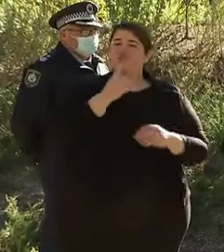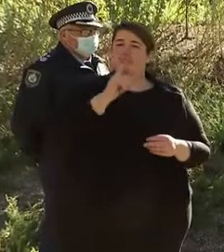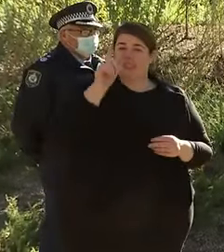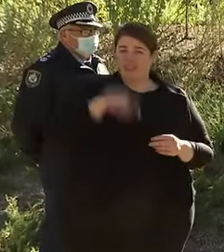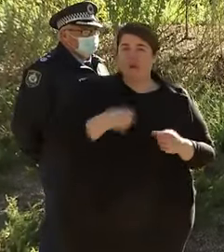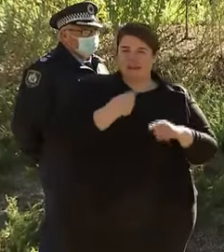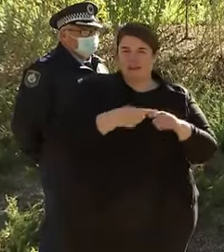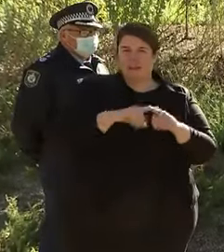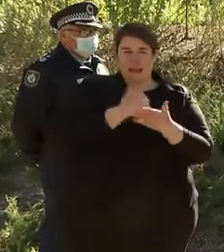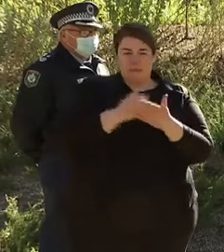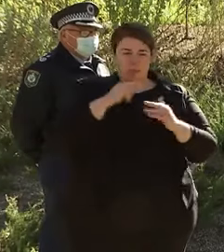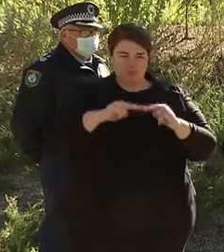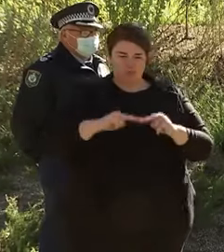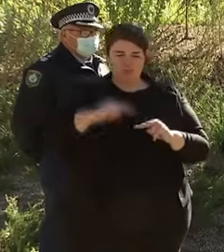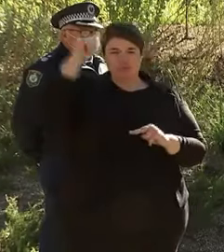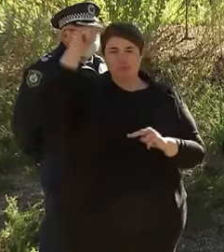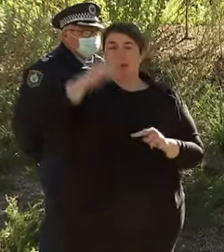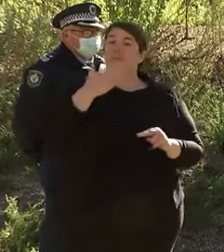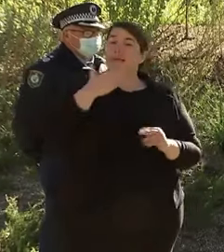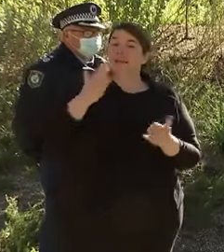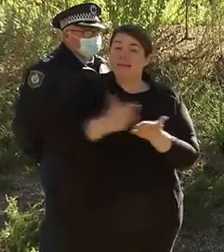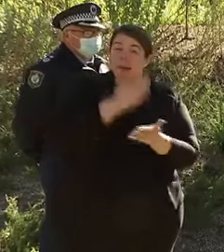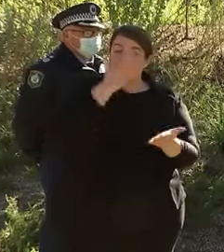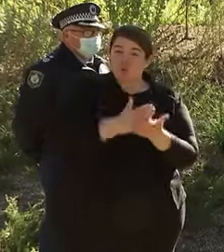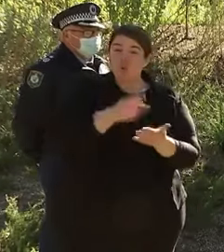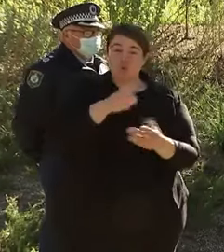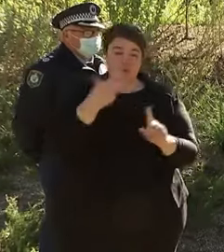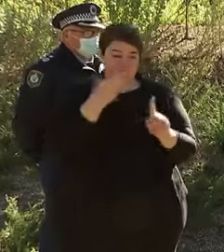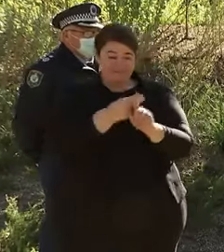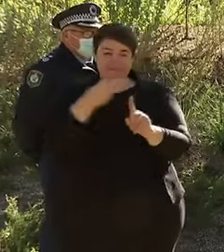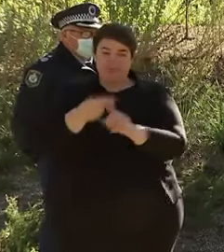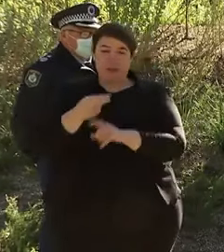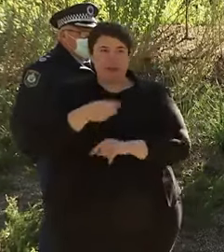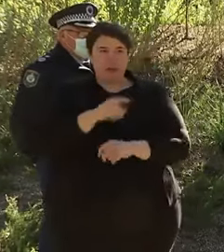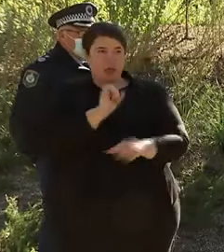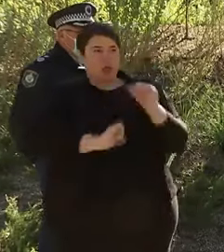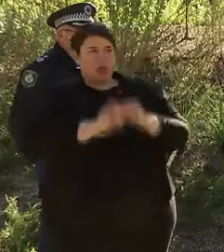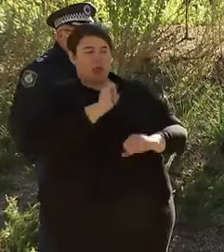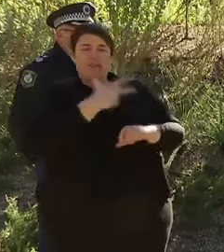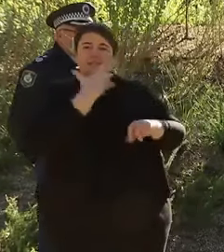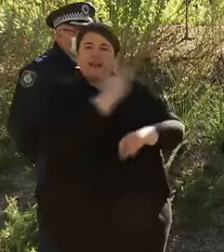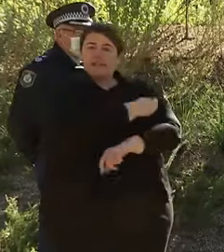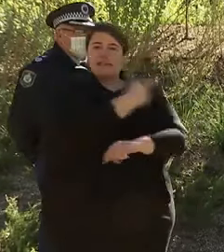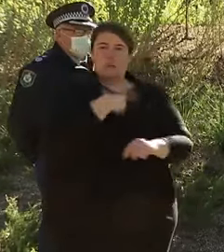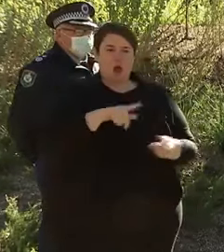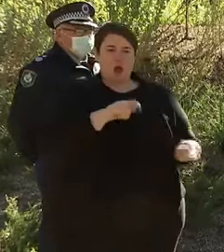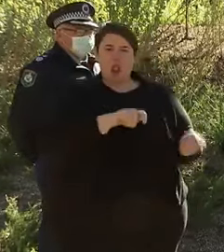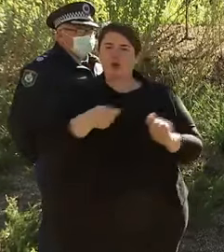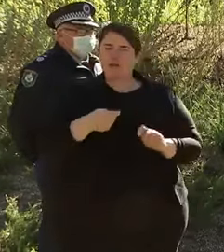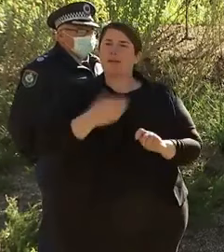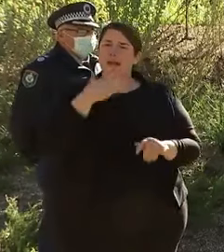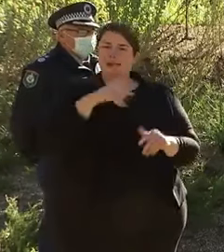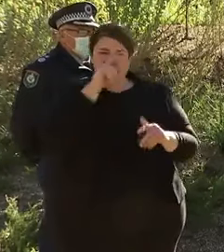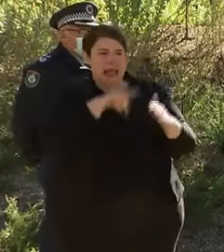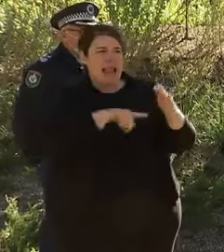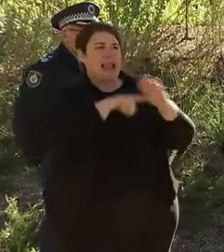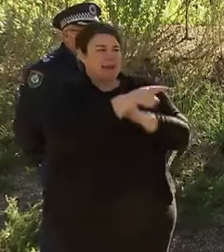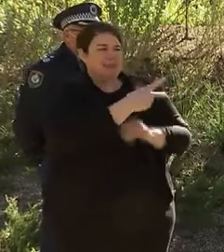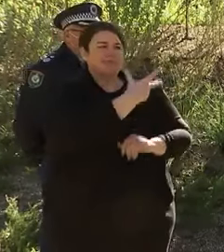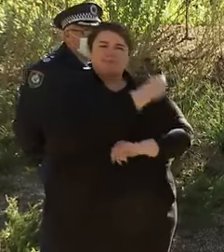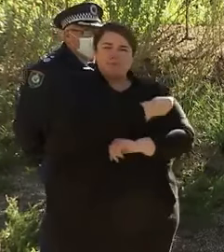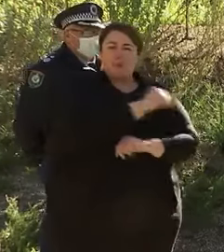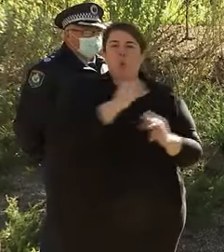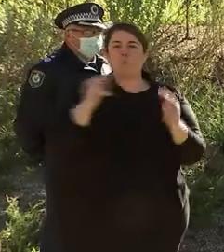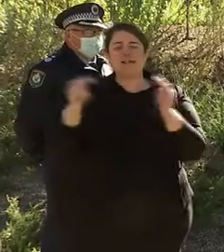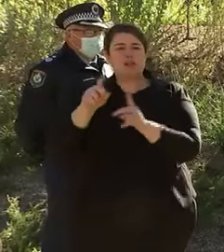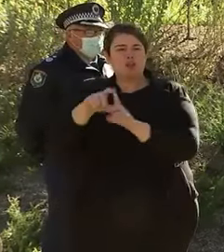that to continue. Please come forward to get your vaccine. Don't let that be a reason not to leave your home and get the medical attention you need.